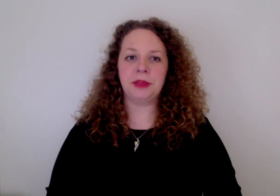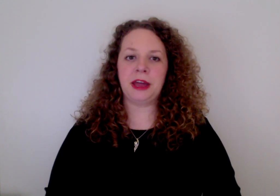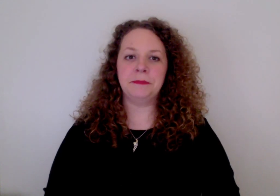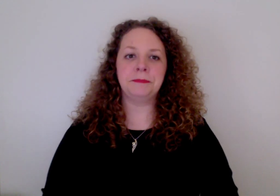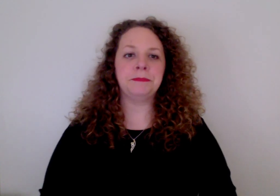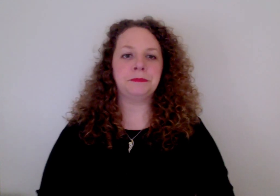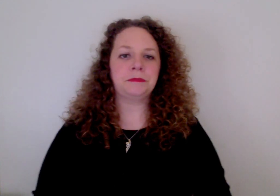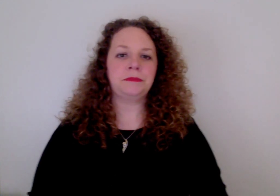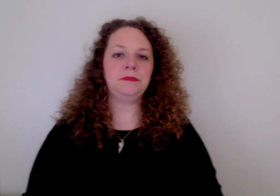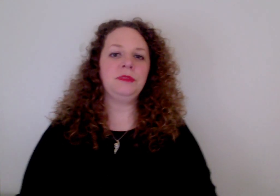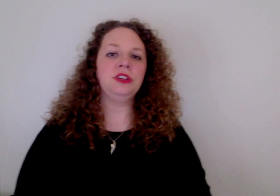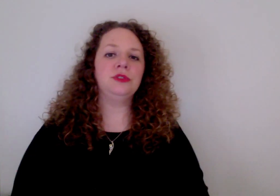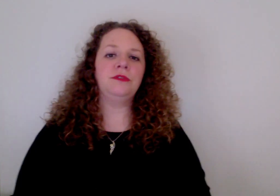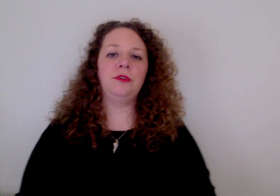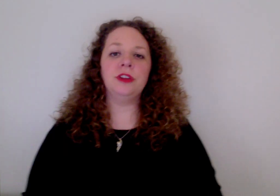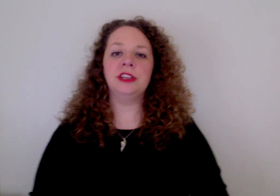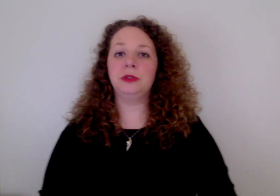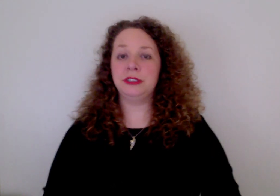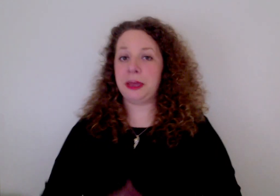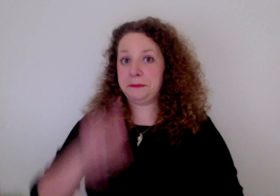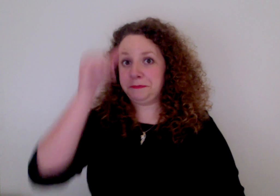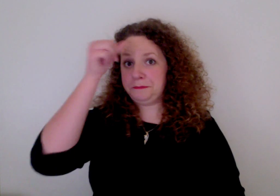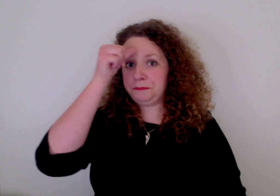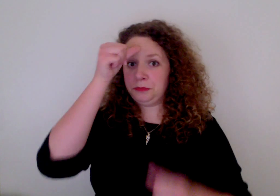okay? So for this, you'll say,